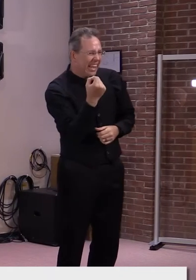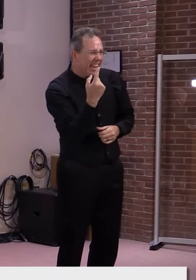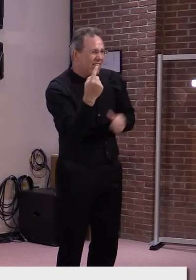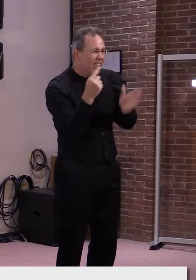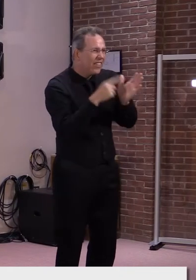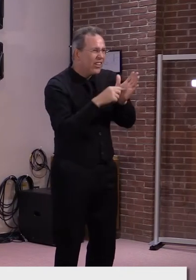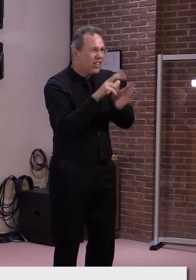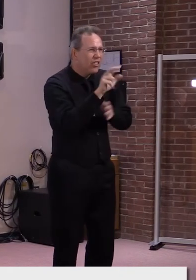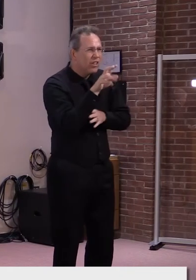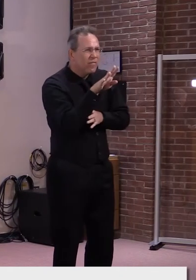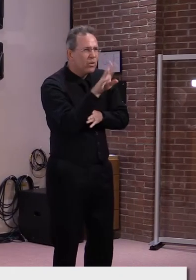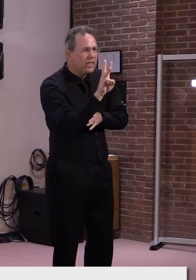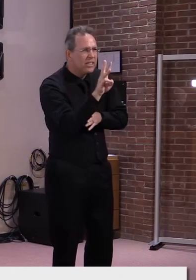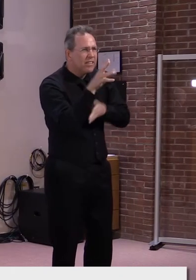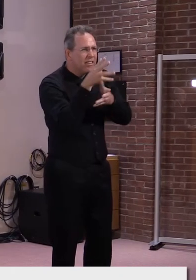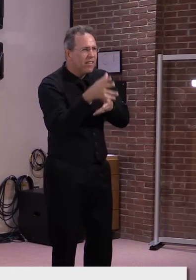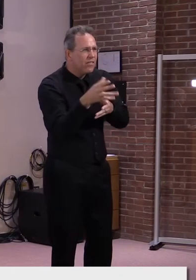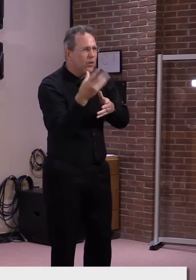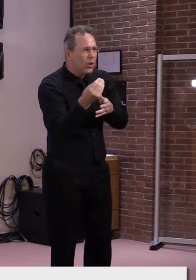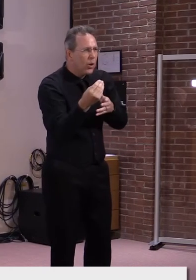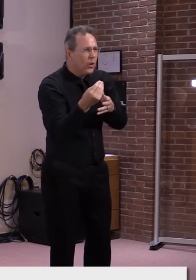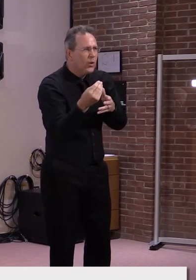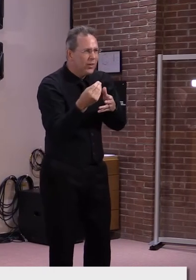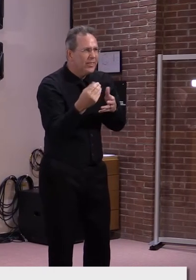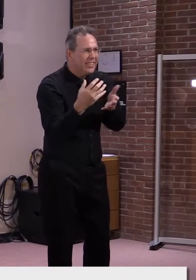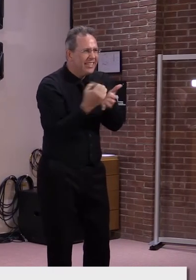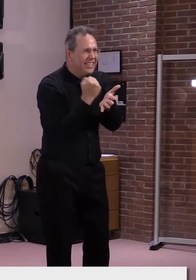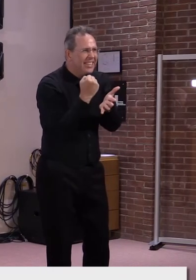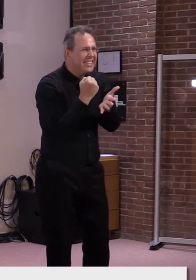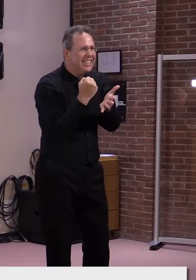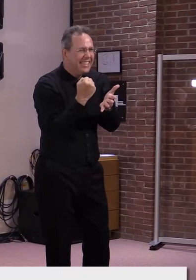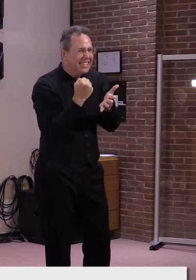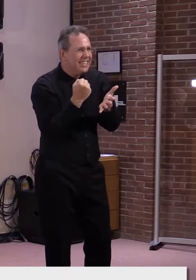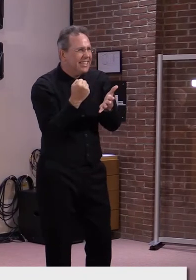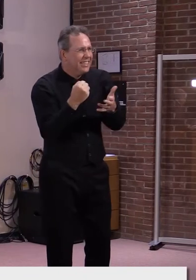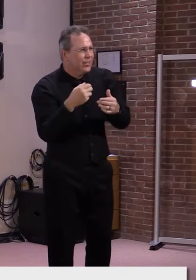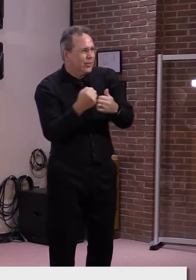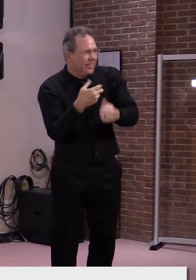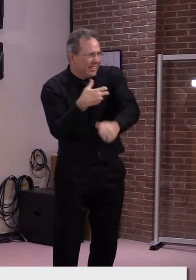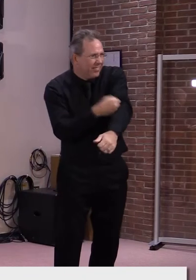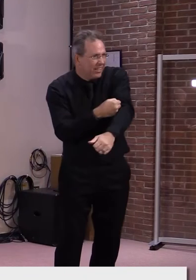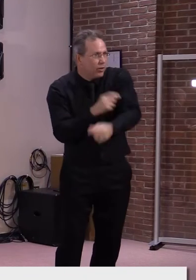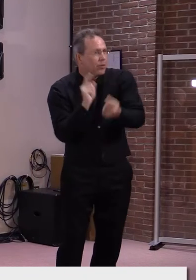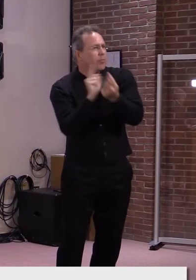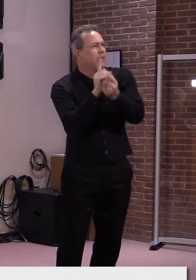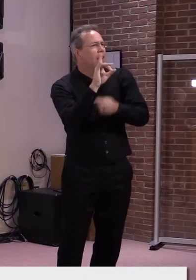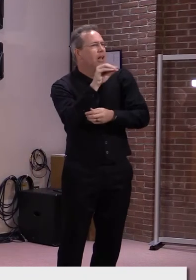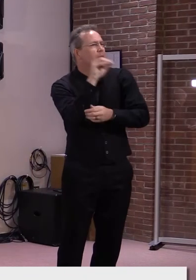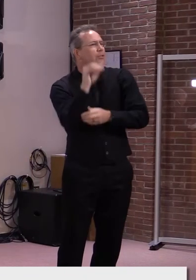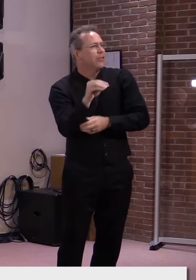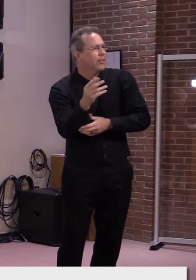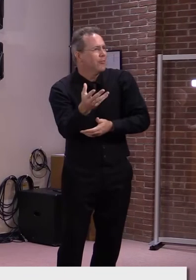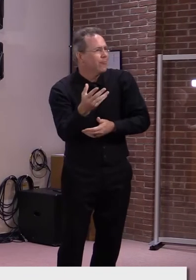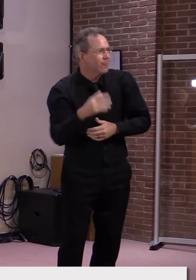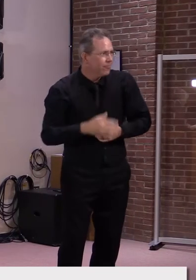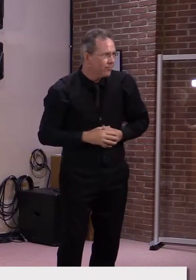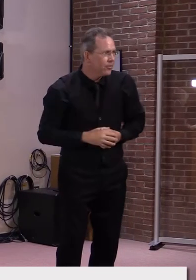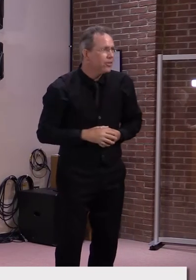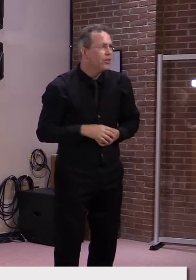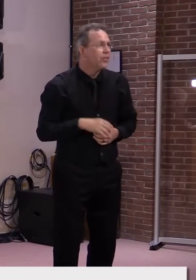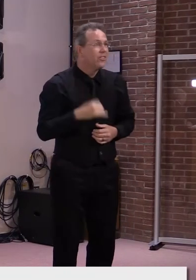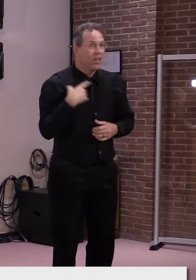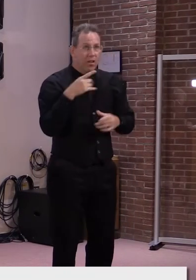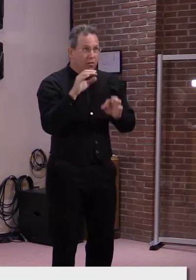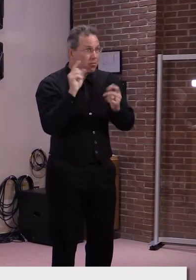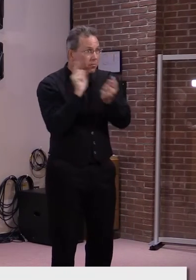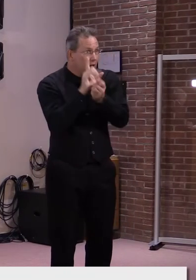11,346 more Vermonters to get vaccinated to reach our 80% goal to lift all remaining restrictions.